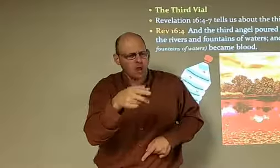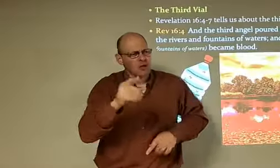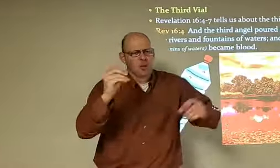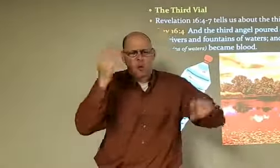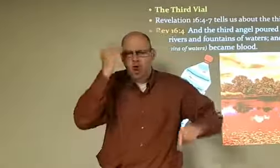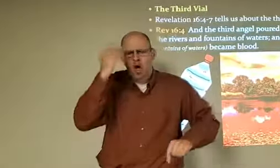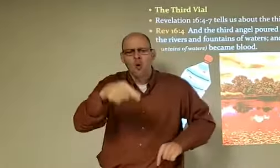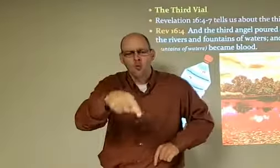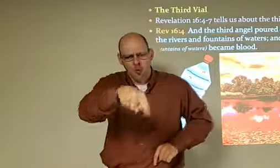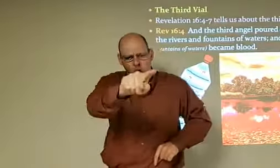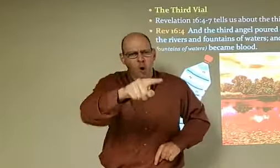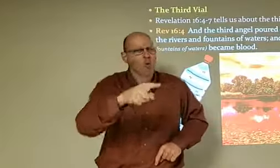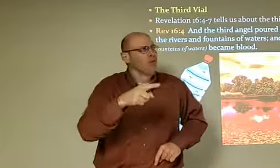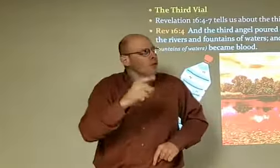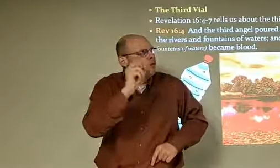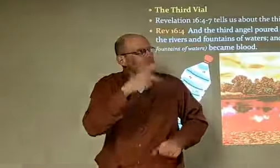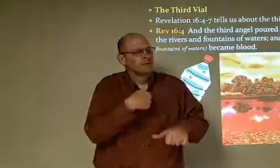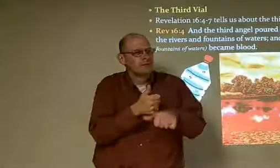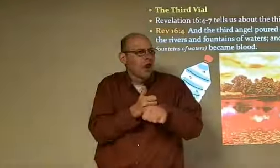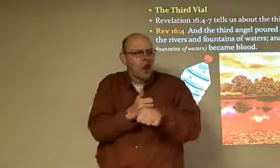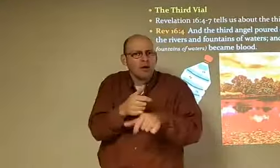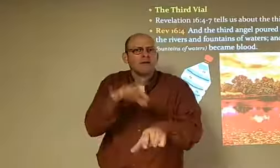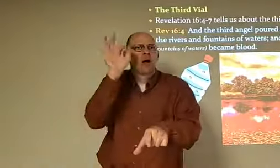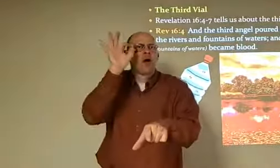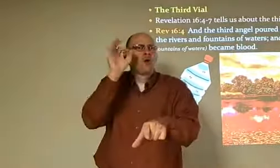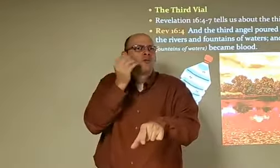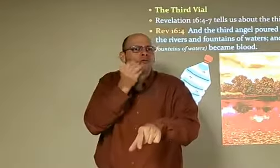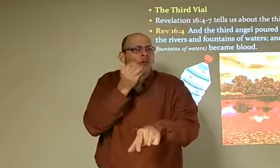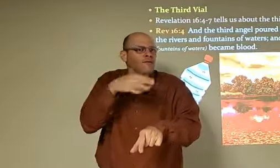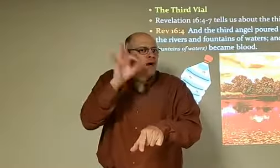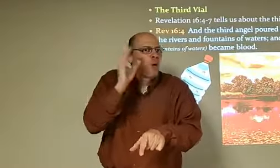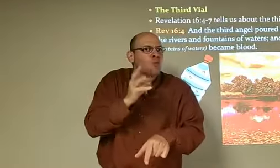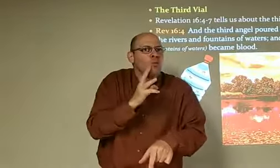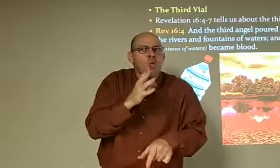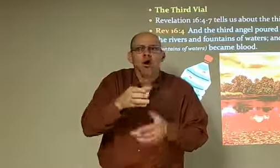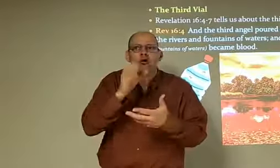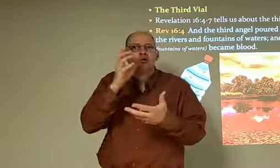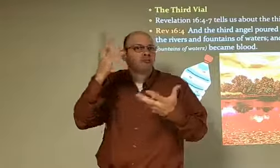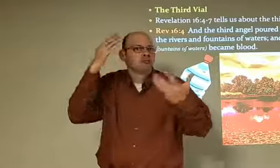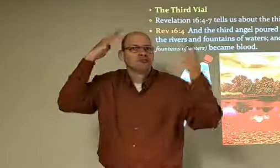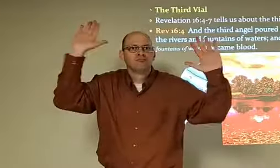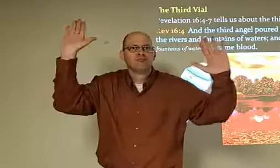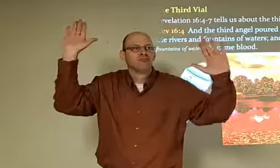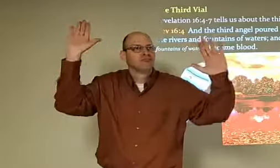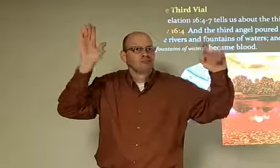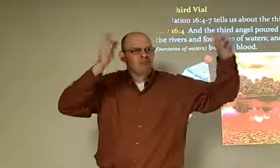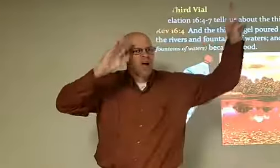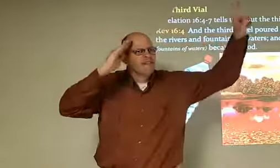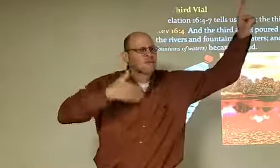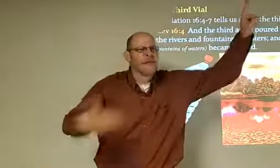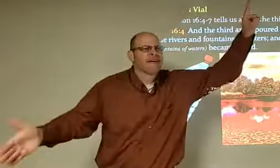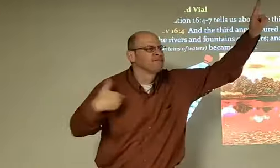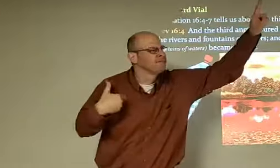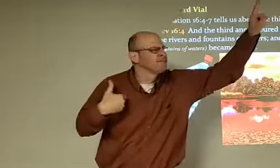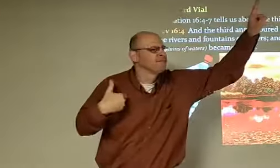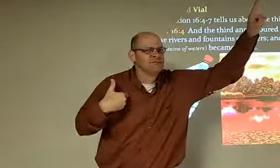And he will provide. He will take care of you in your time of need. He'll lead you to the right place. God has a plan